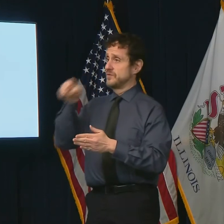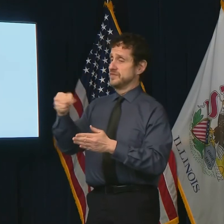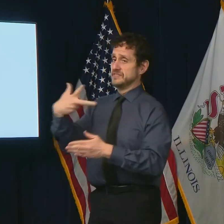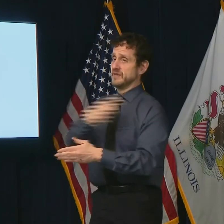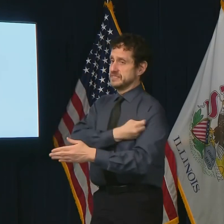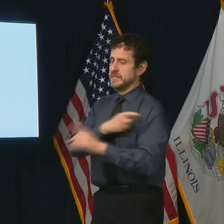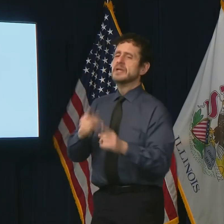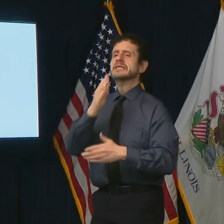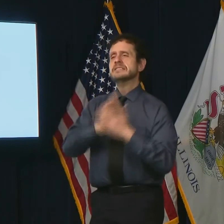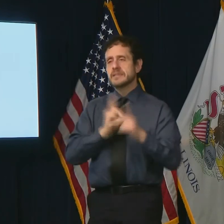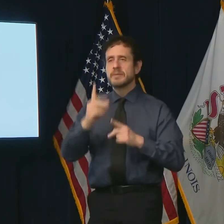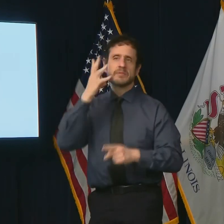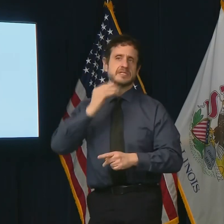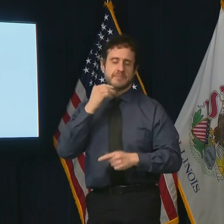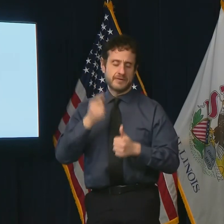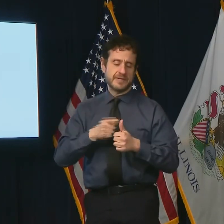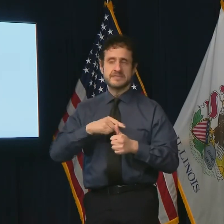are fever,